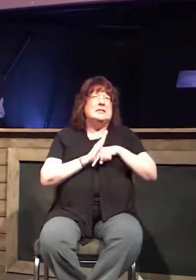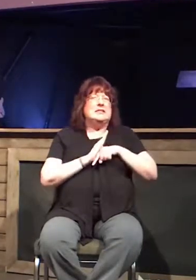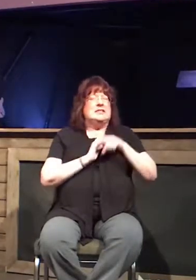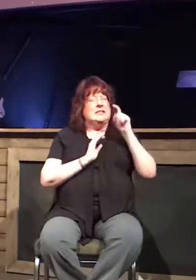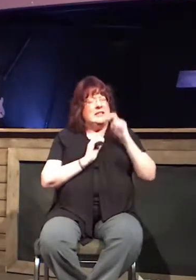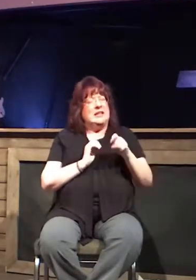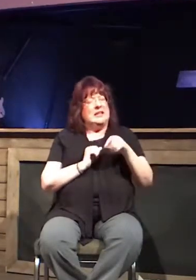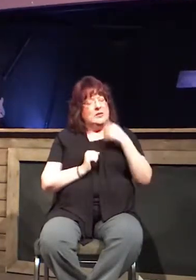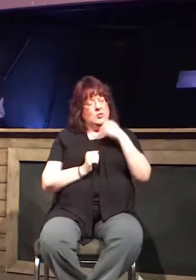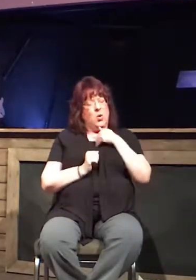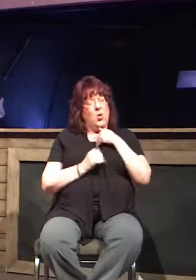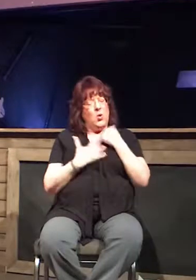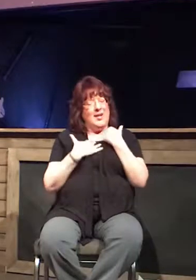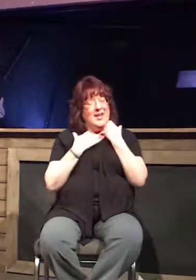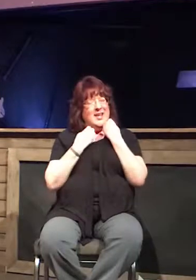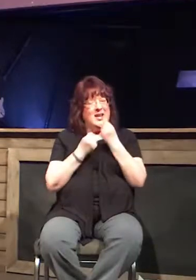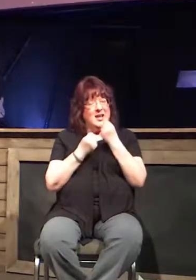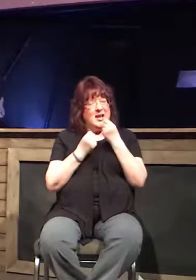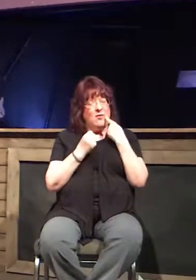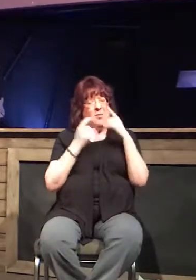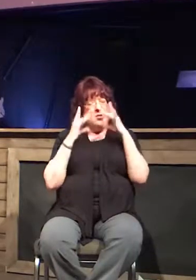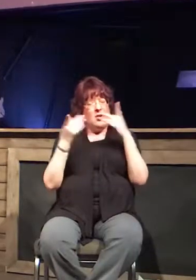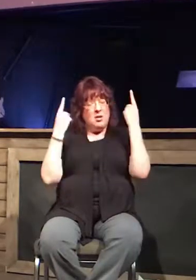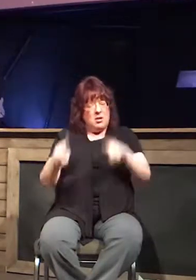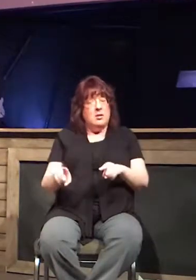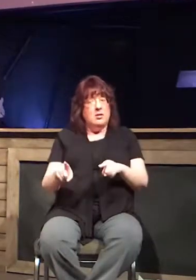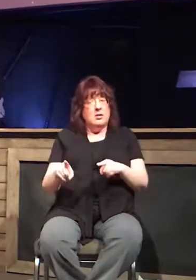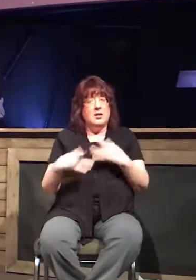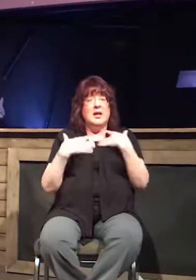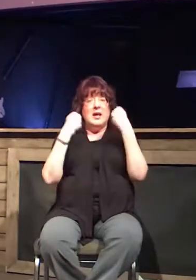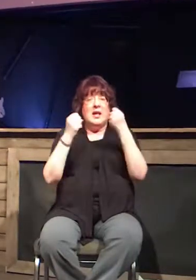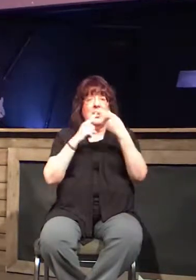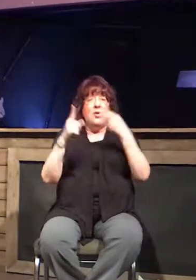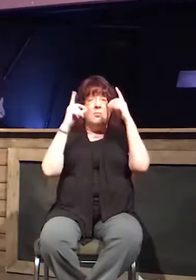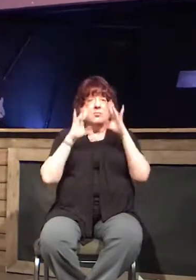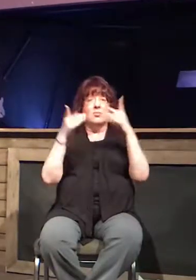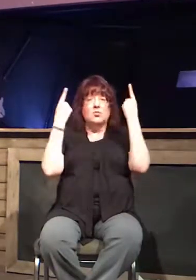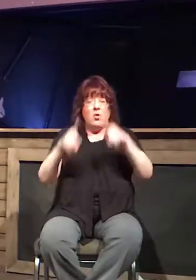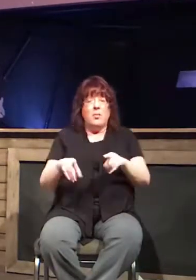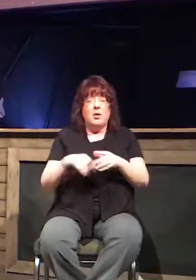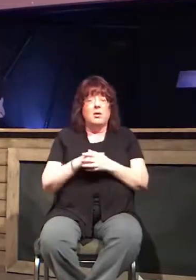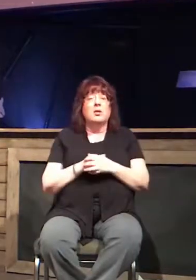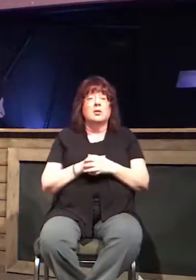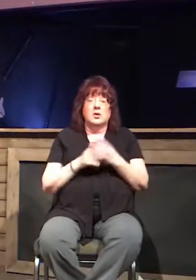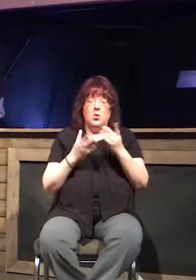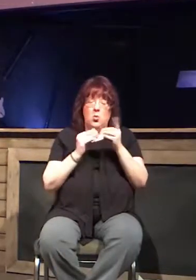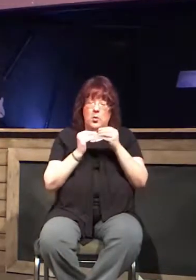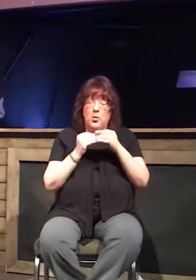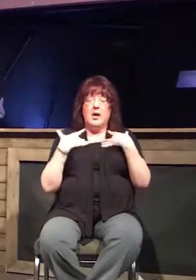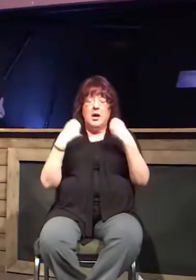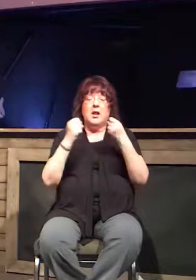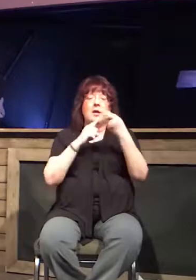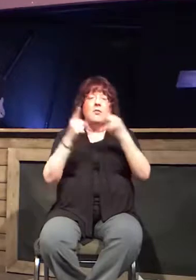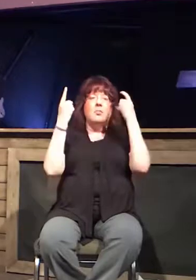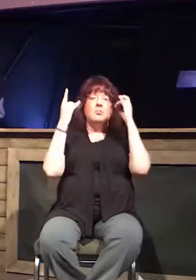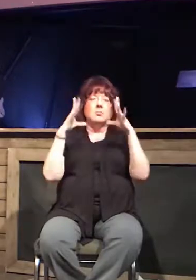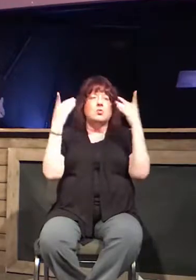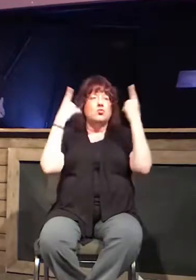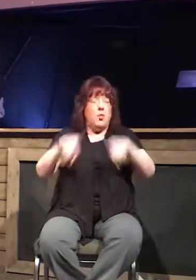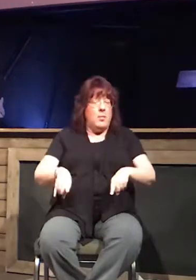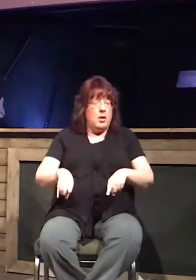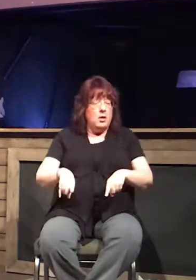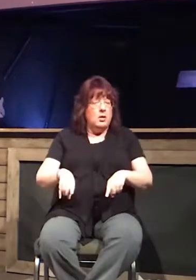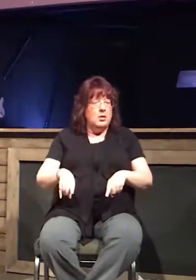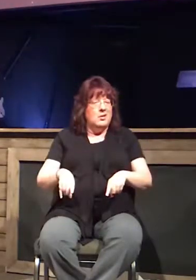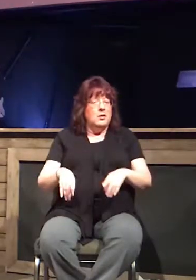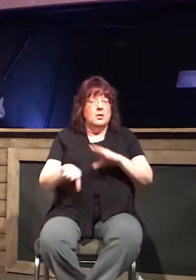in our soul. Healing from trauma. Say that with me. Healing from trauma. Say it one more time. Healing from